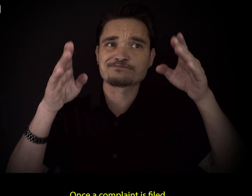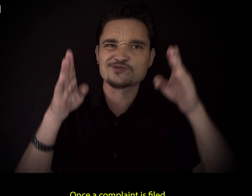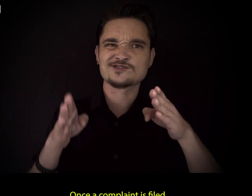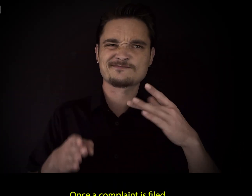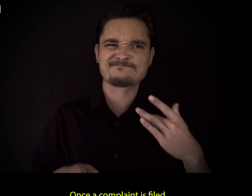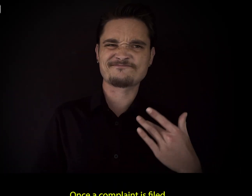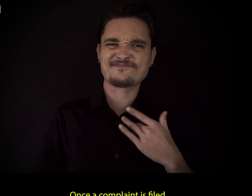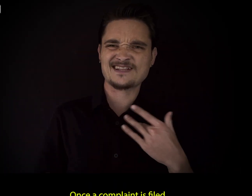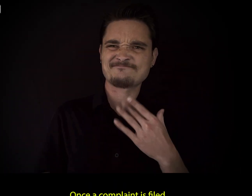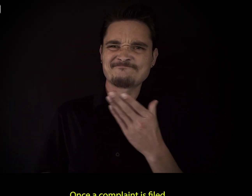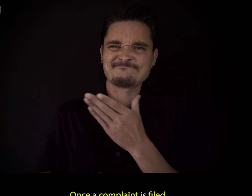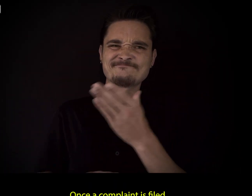Once a complaint is filed,